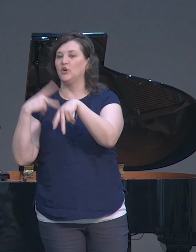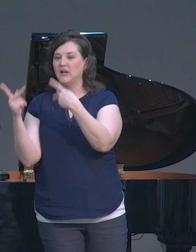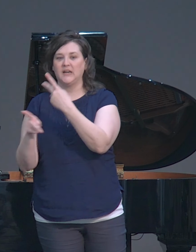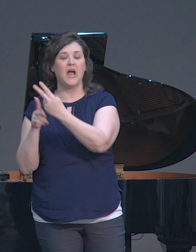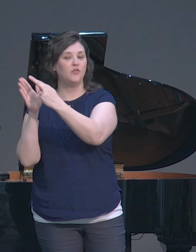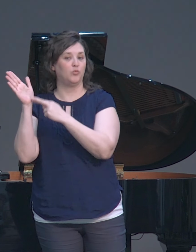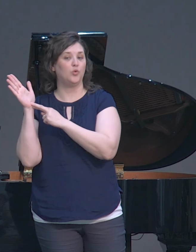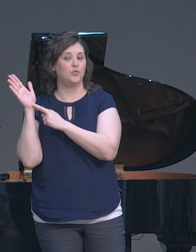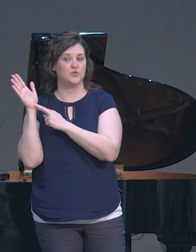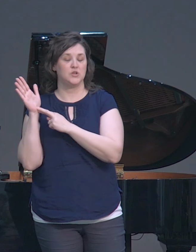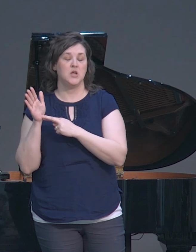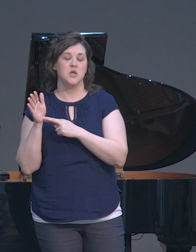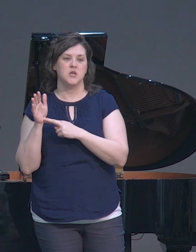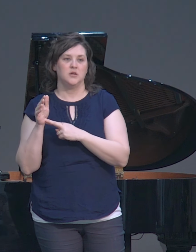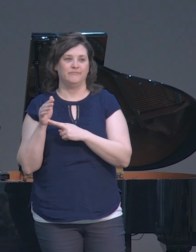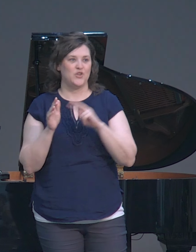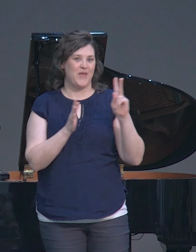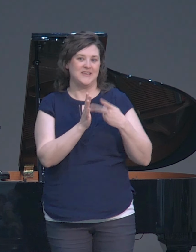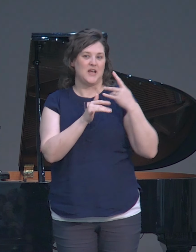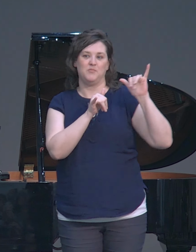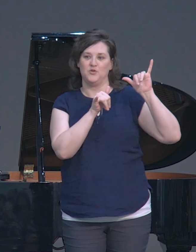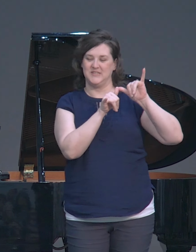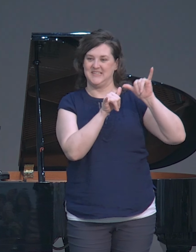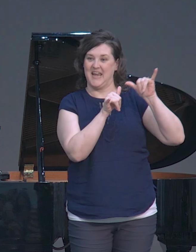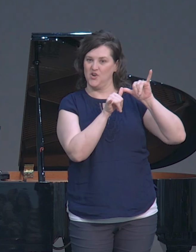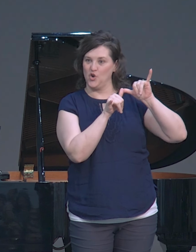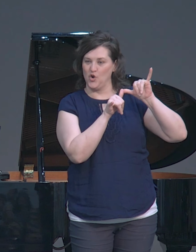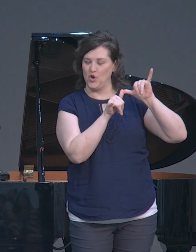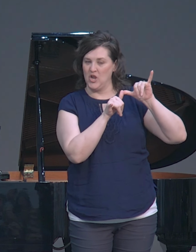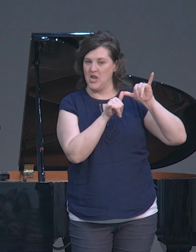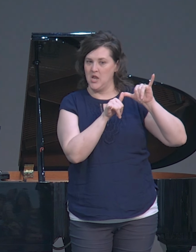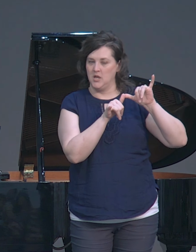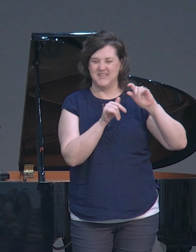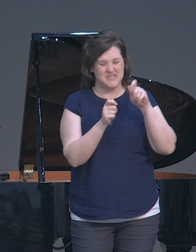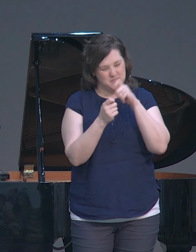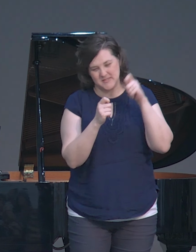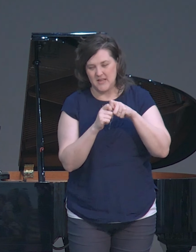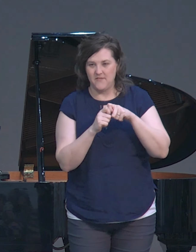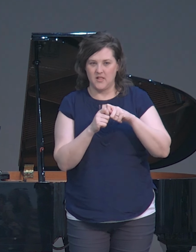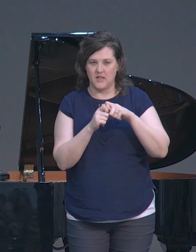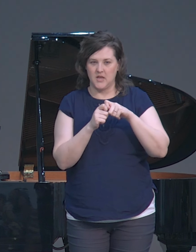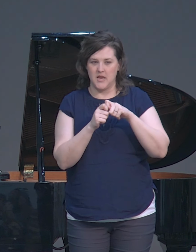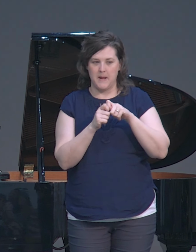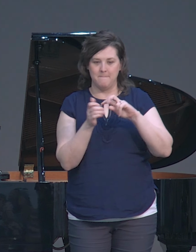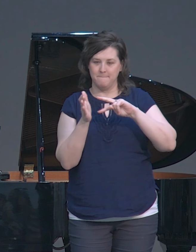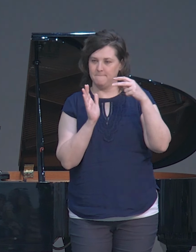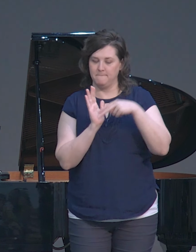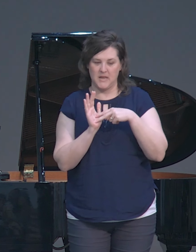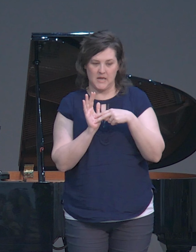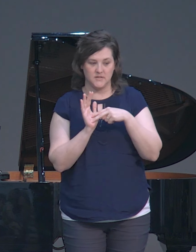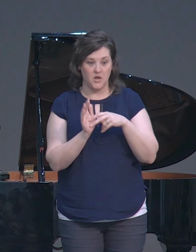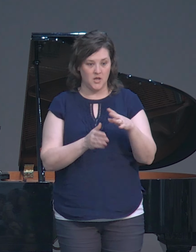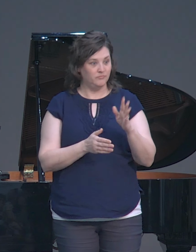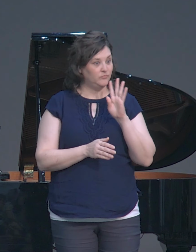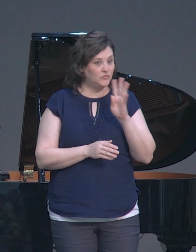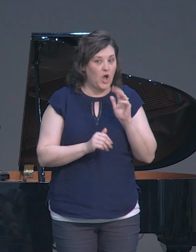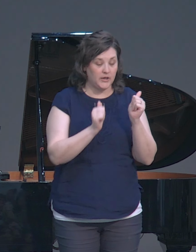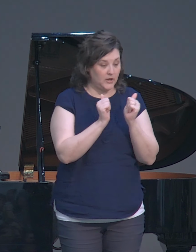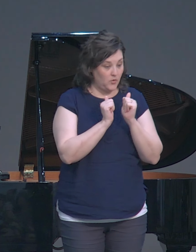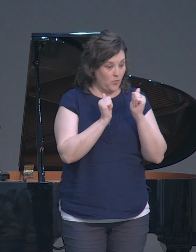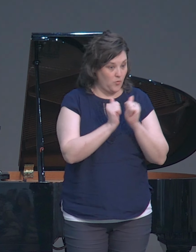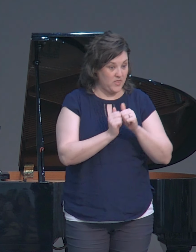The double standard that Jesus is referring to specifically is the double standard of addressing someone else without